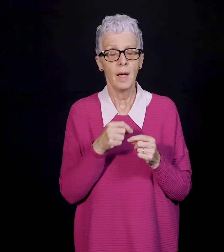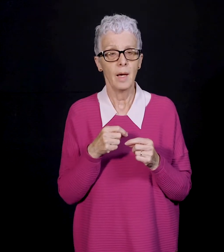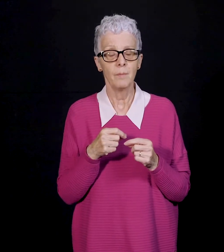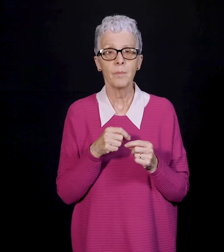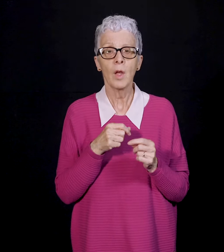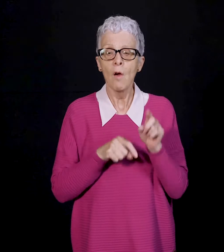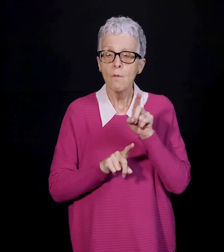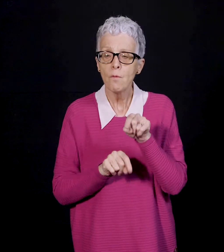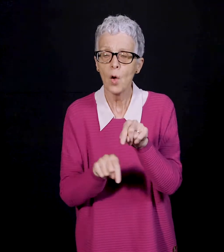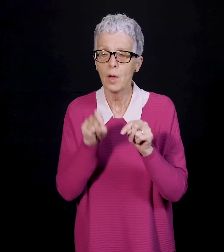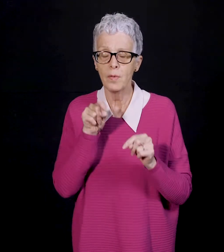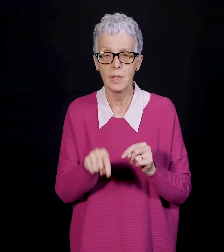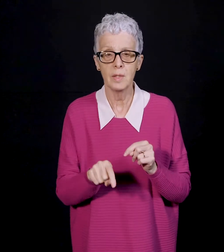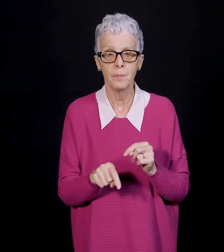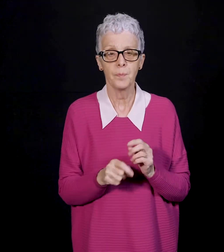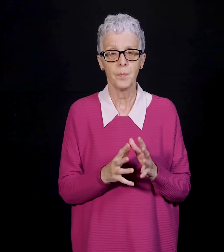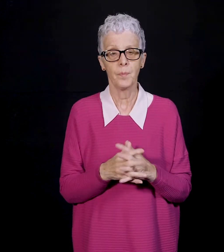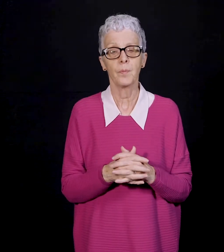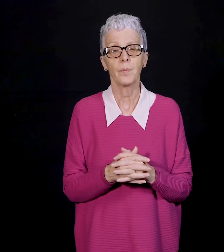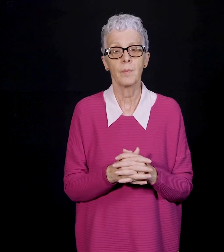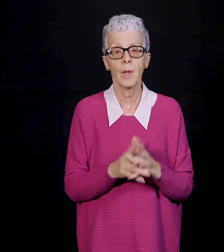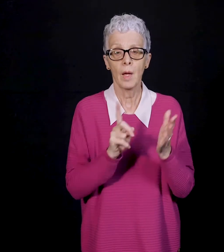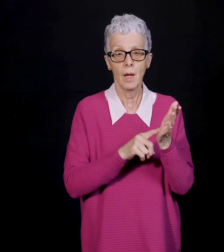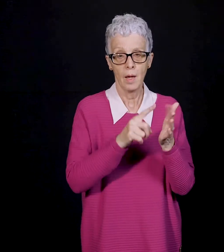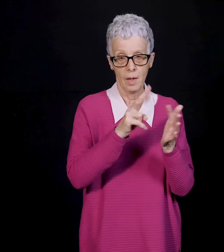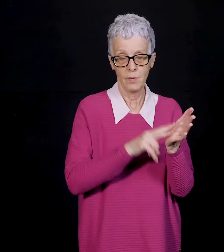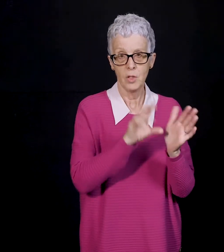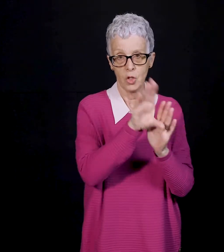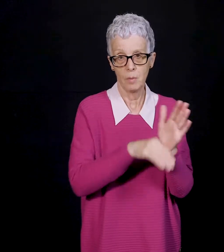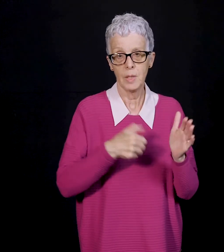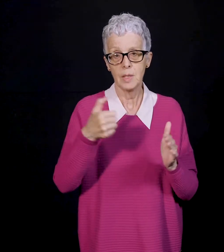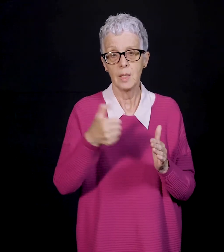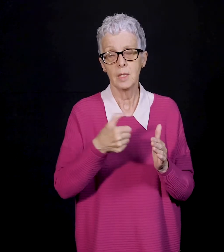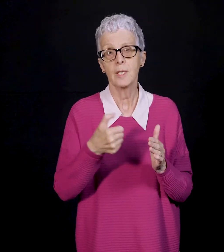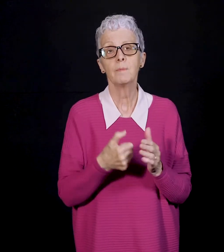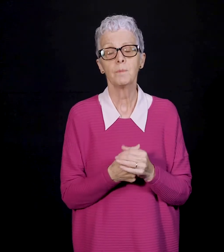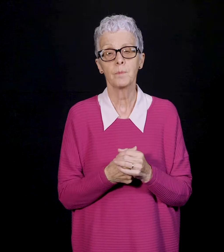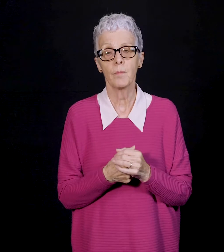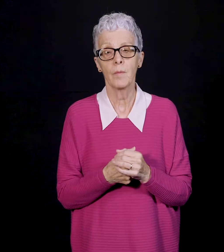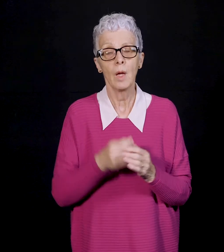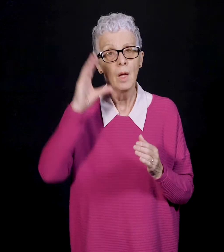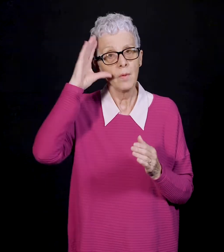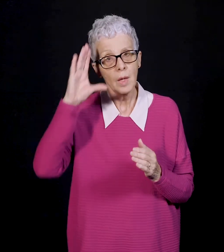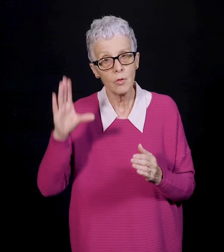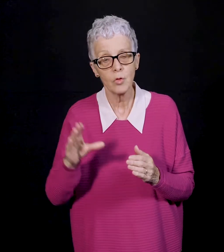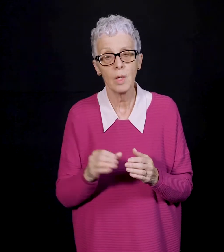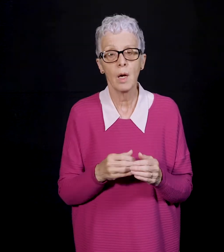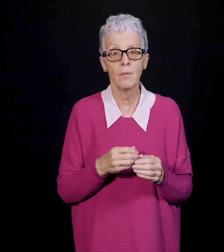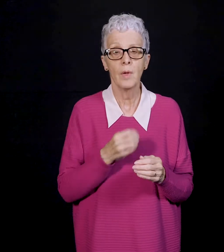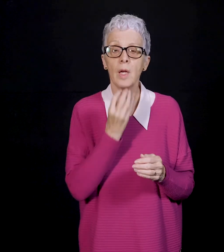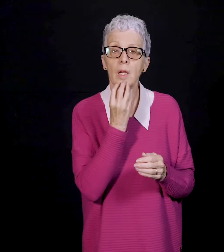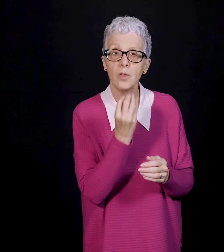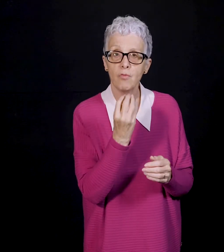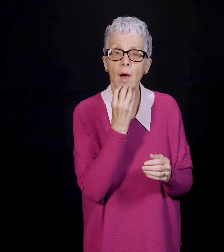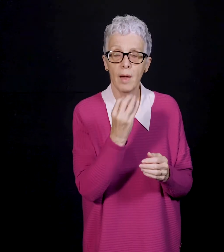verse 29 of the passage we're looking at today in Leviticus 16. Because the nation of Israel were not just to be on